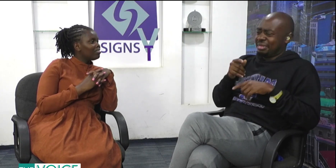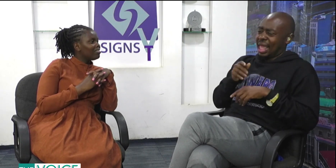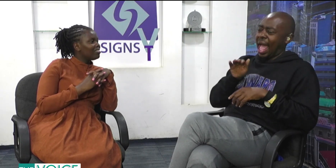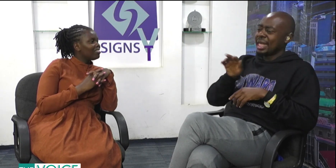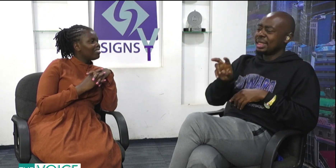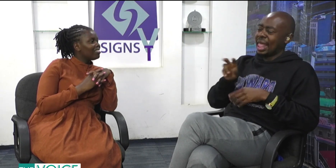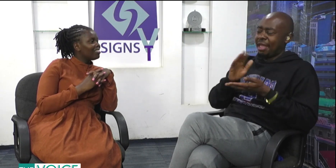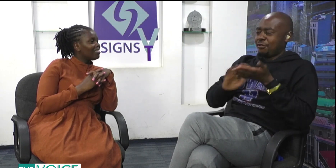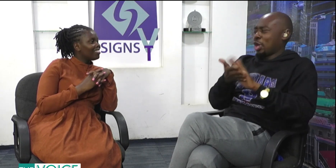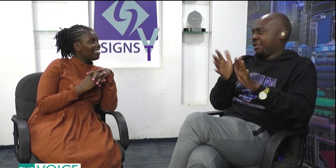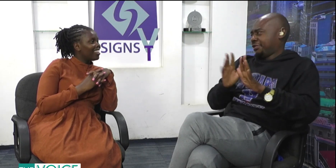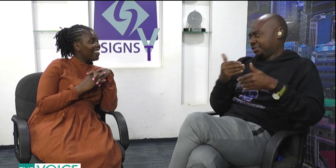because